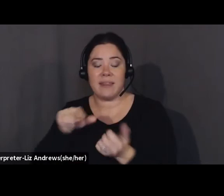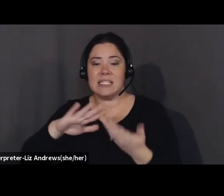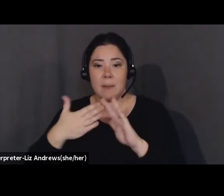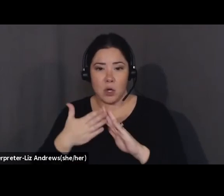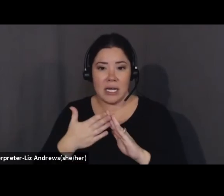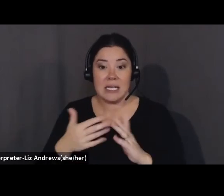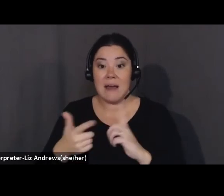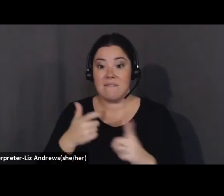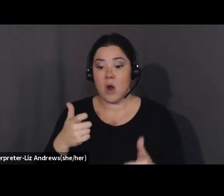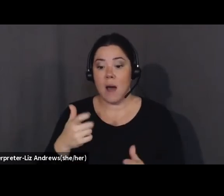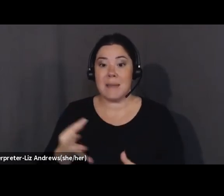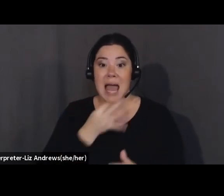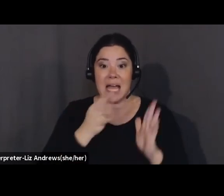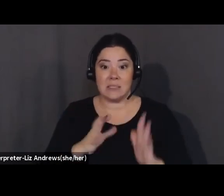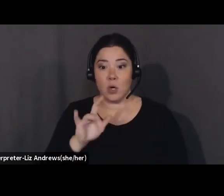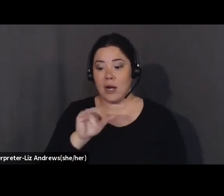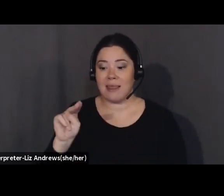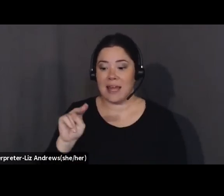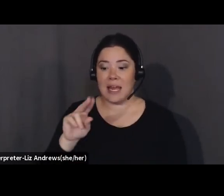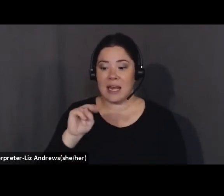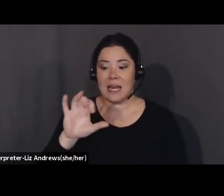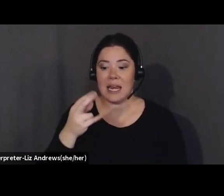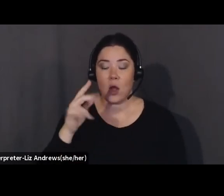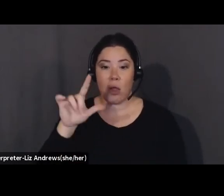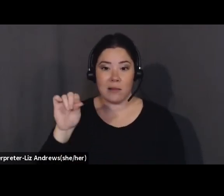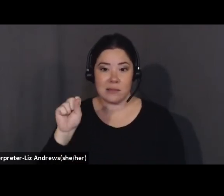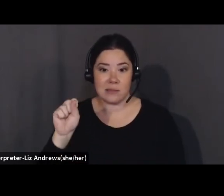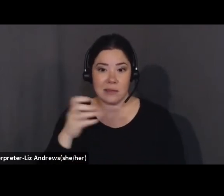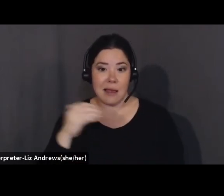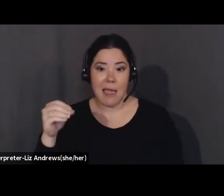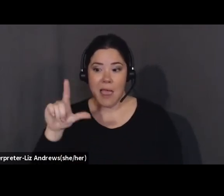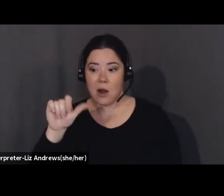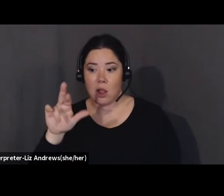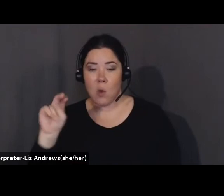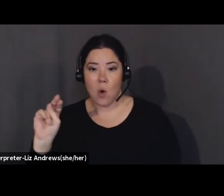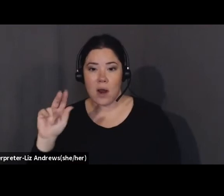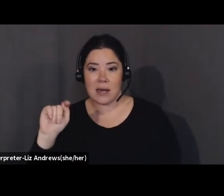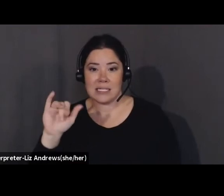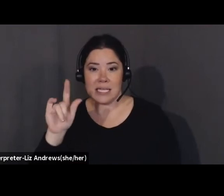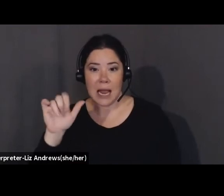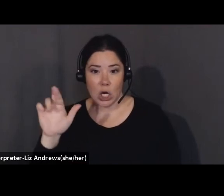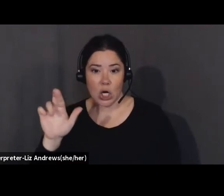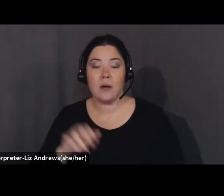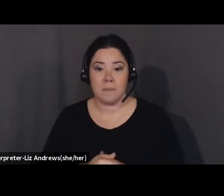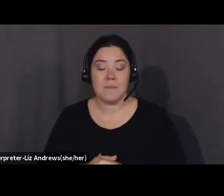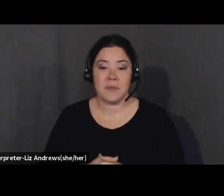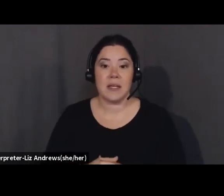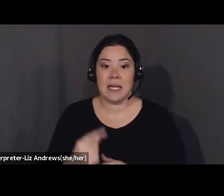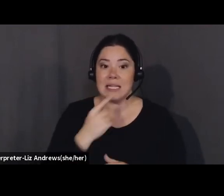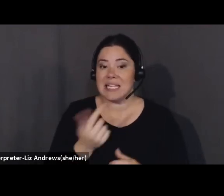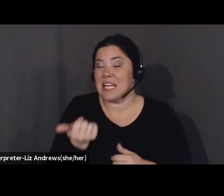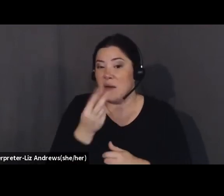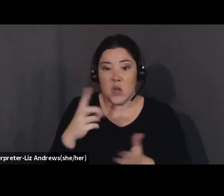Len Nichols and Lauren Taylor. They wrote that few payment reform options can rival the cost-saving potential